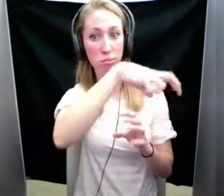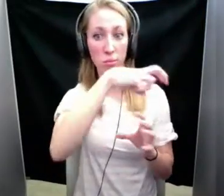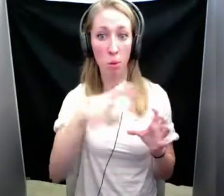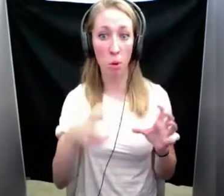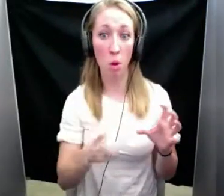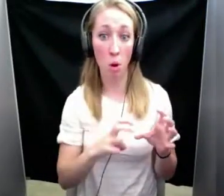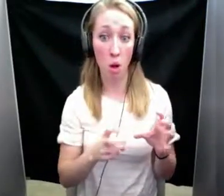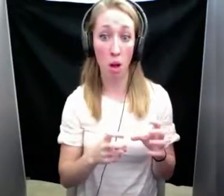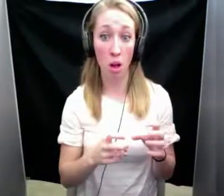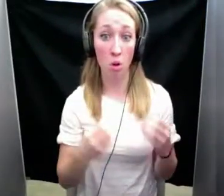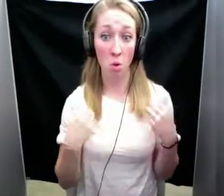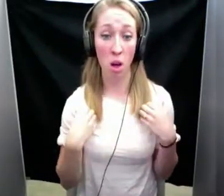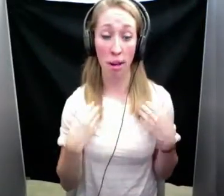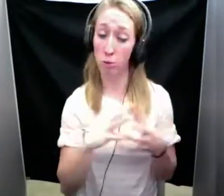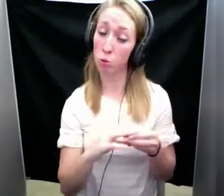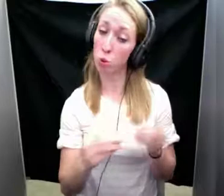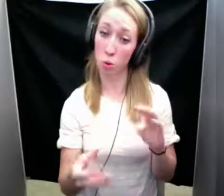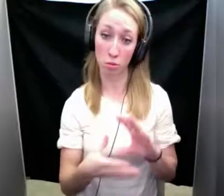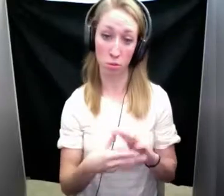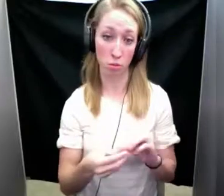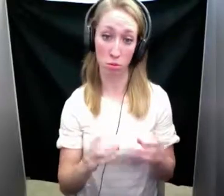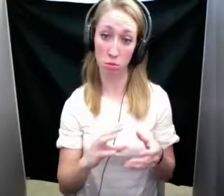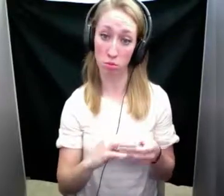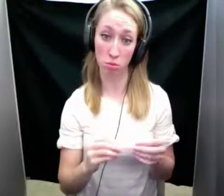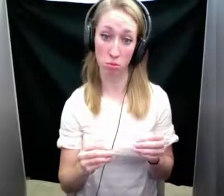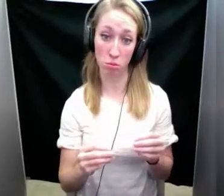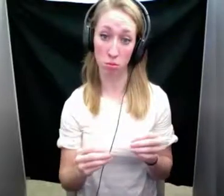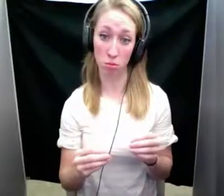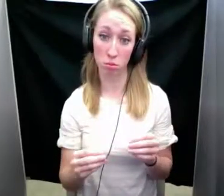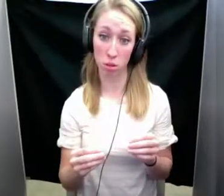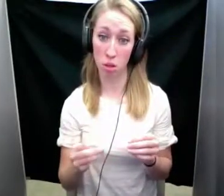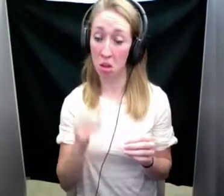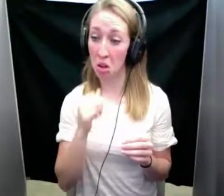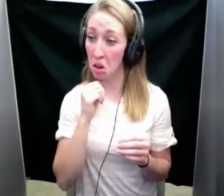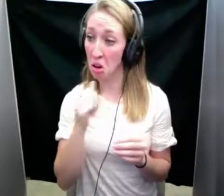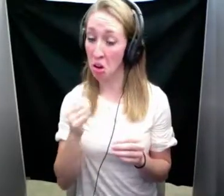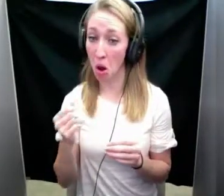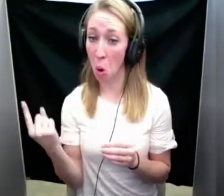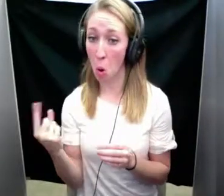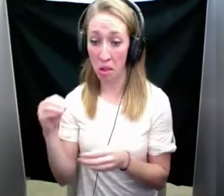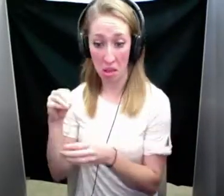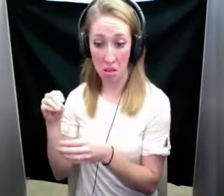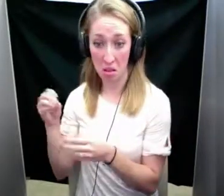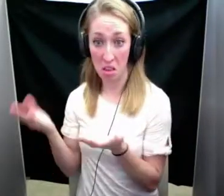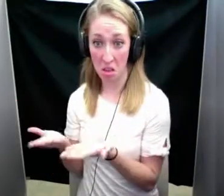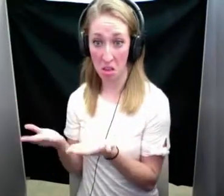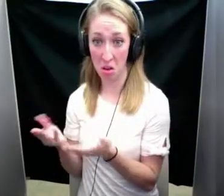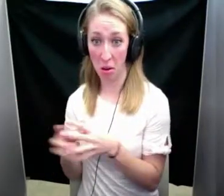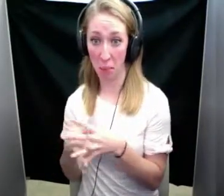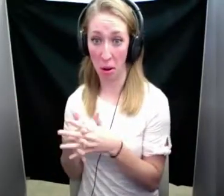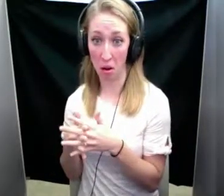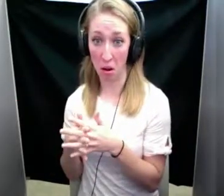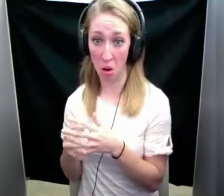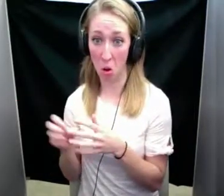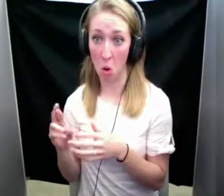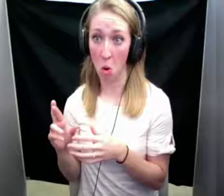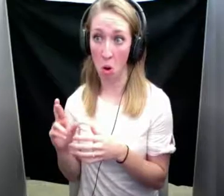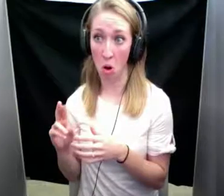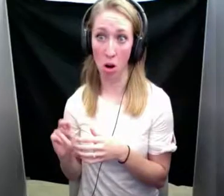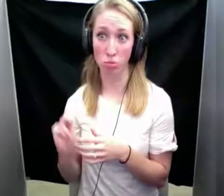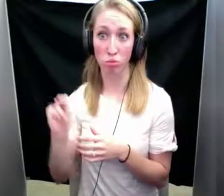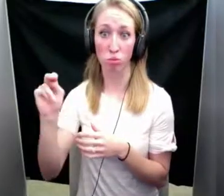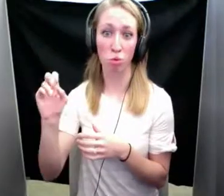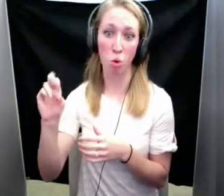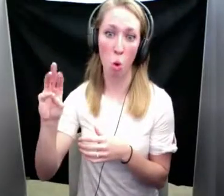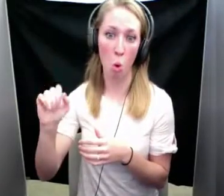of stories, okay? This is not unique to Norway or Europe or the Americas. You find them everywhere in the world. And the other thing you